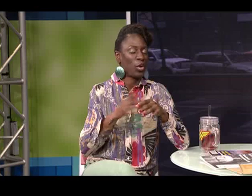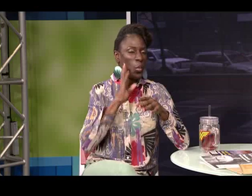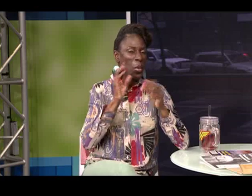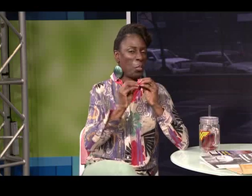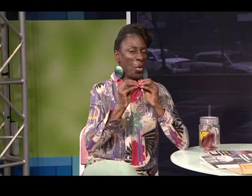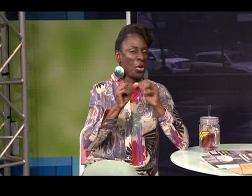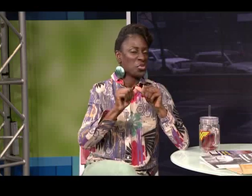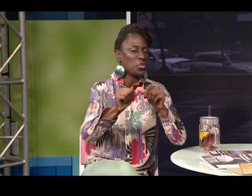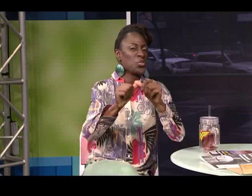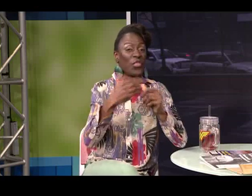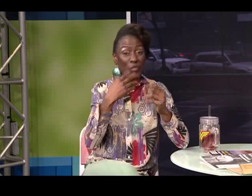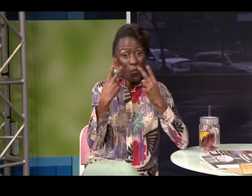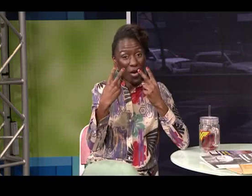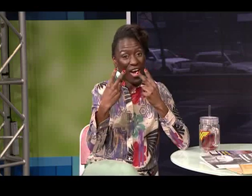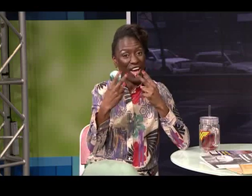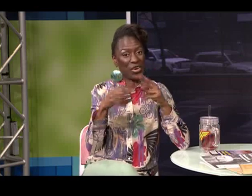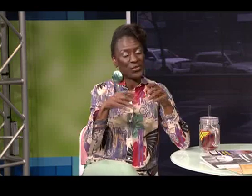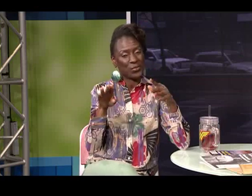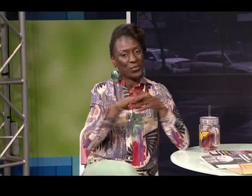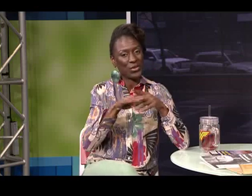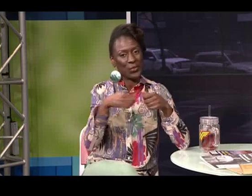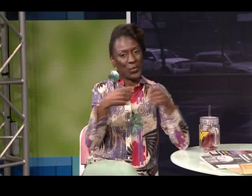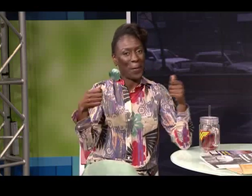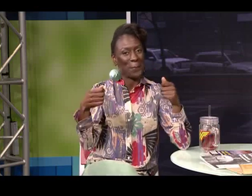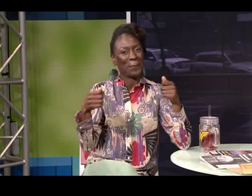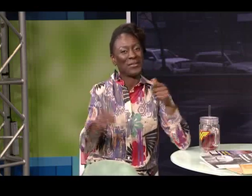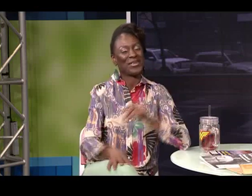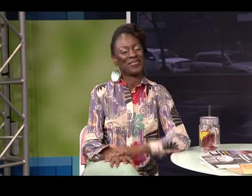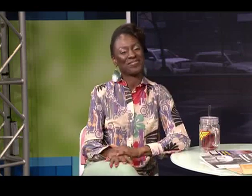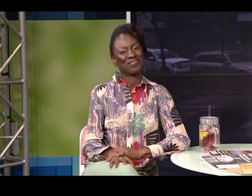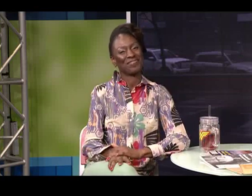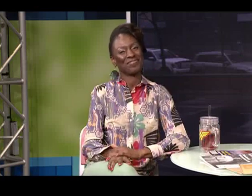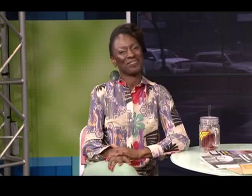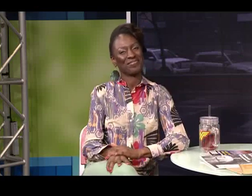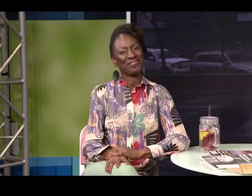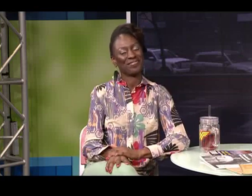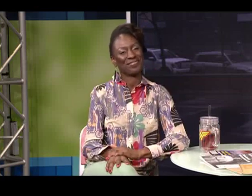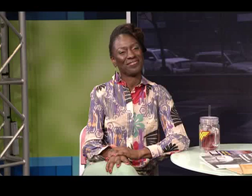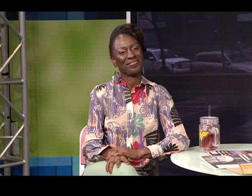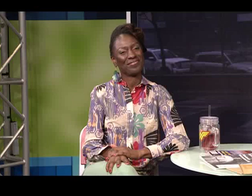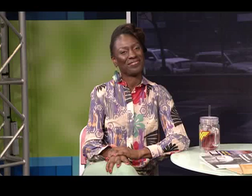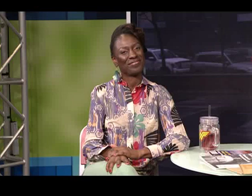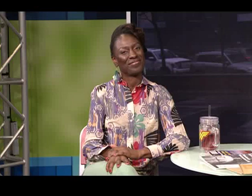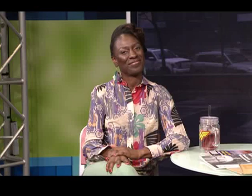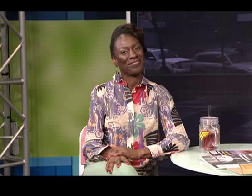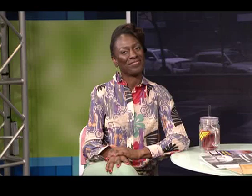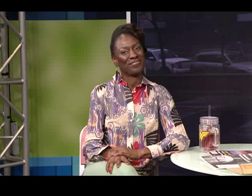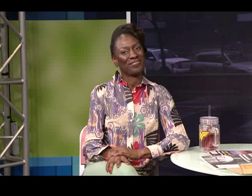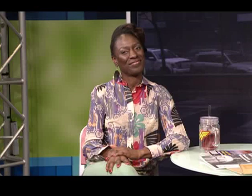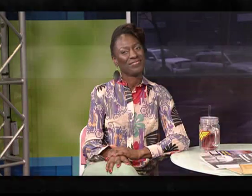today. We've had a very good discussion, and I know that this discussion will continue on. Thanks. We'll have to wrap it up for today.